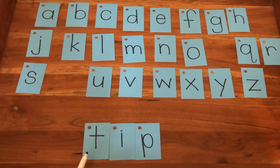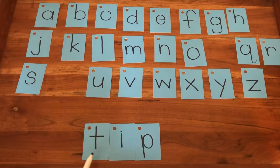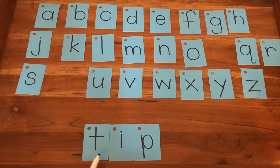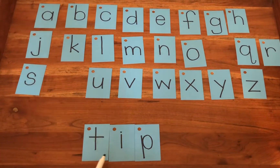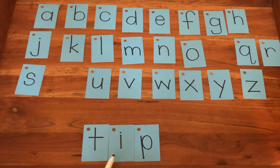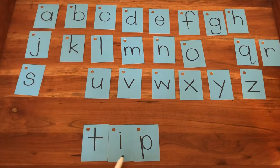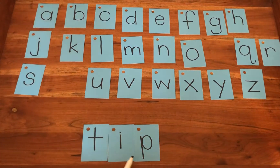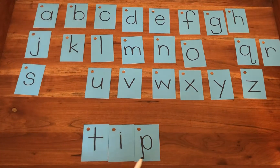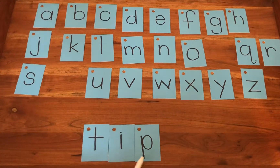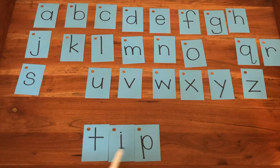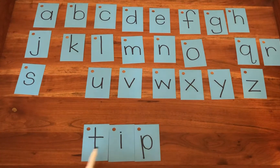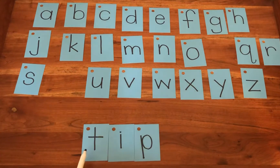Tip,